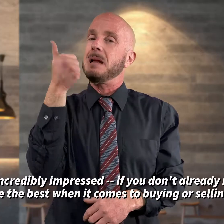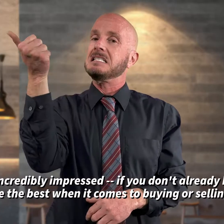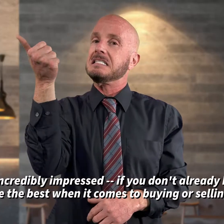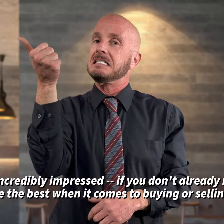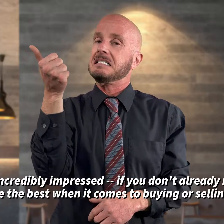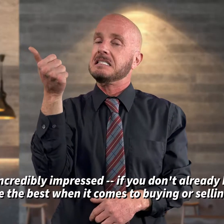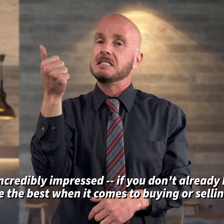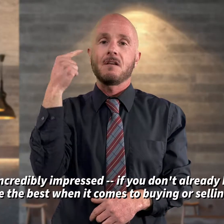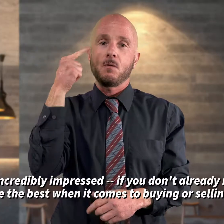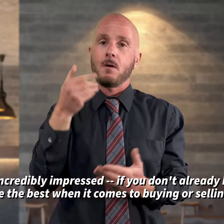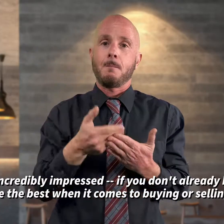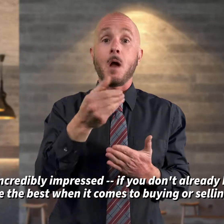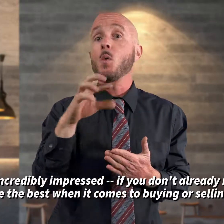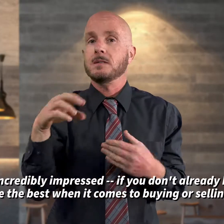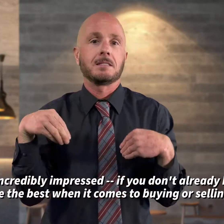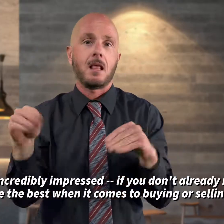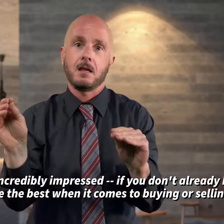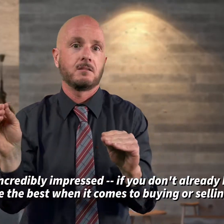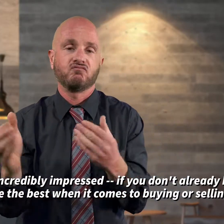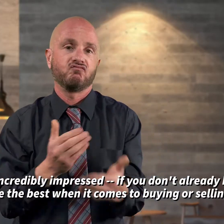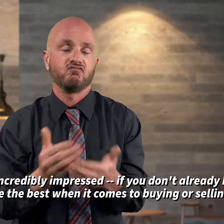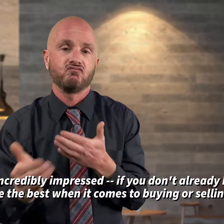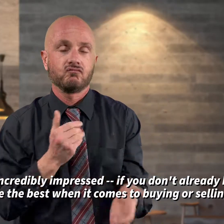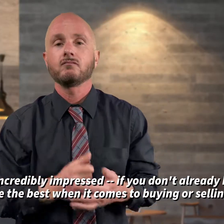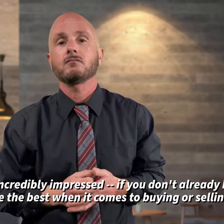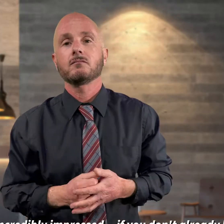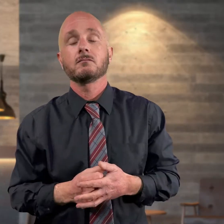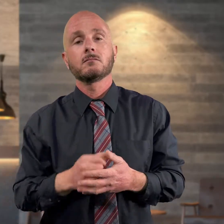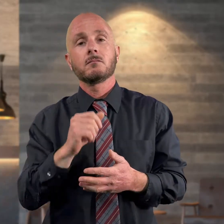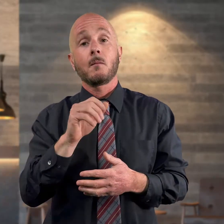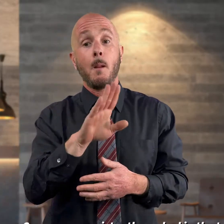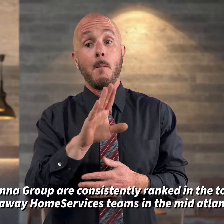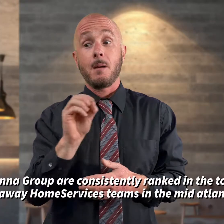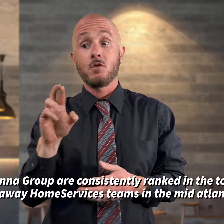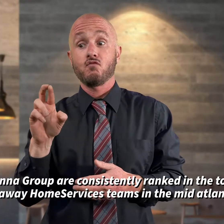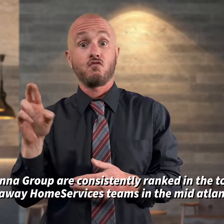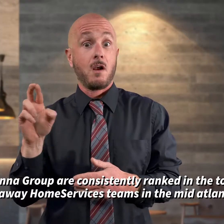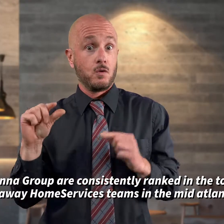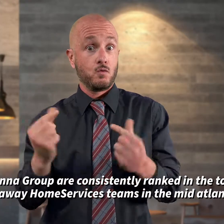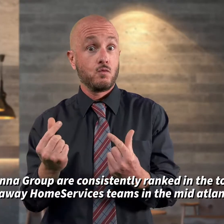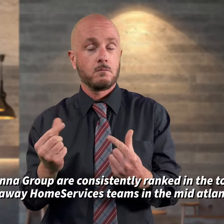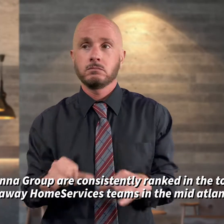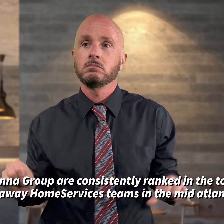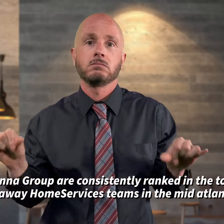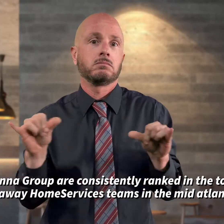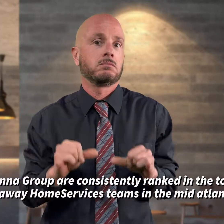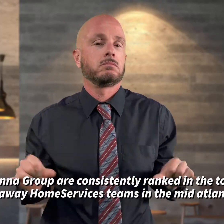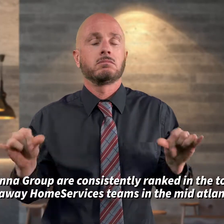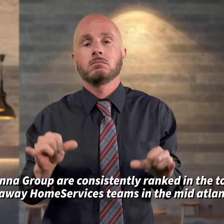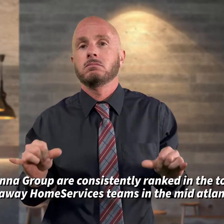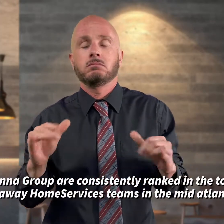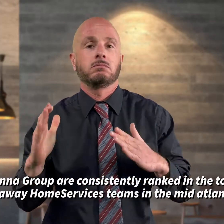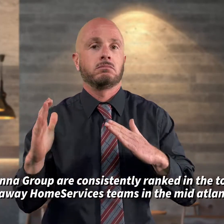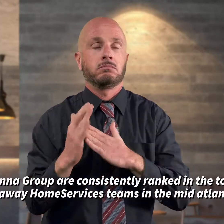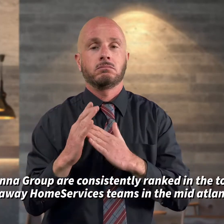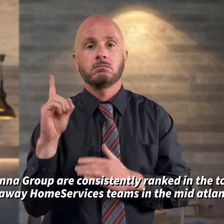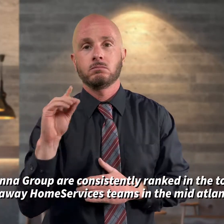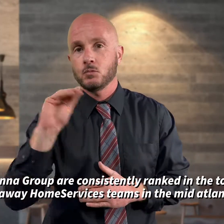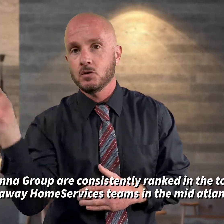best when it comes to buying or selling. The Bob and Ronna Group are consistently ranked in the top